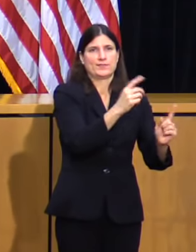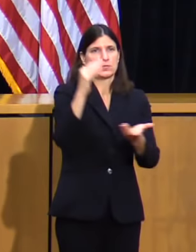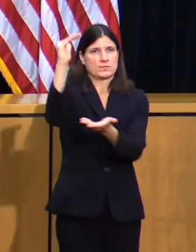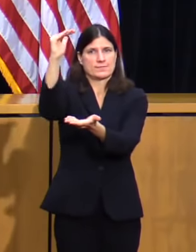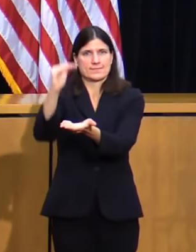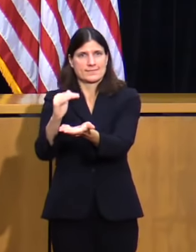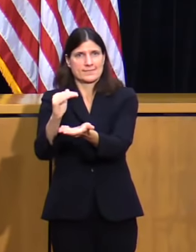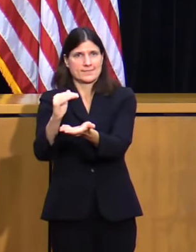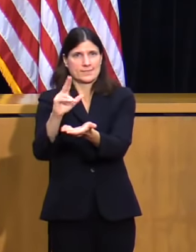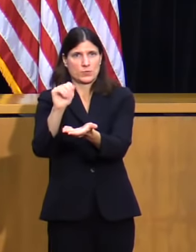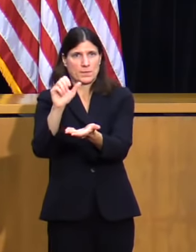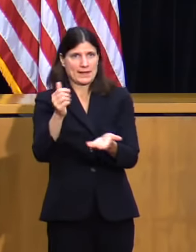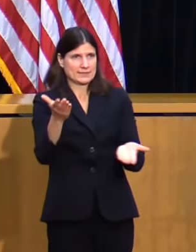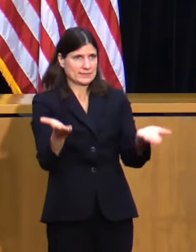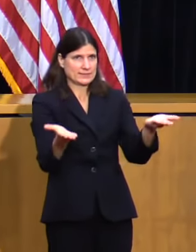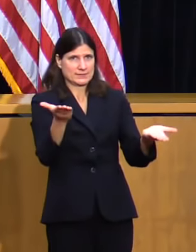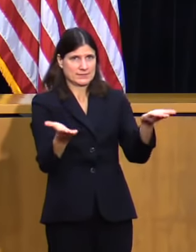UMassMemorialResponds.com,